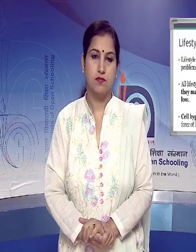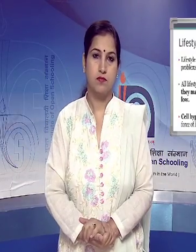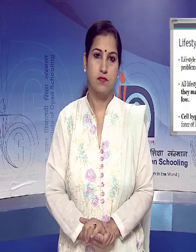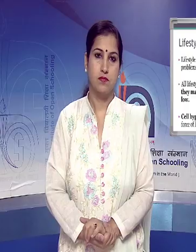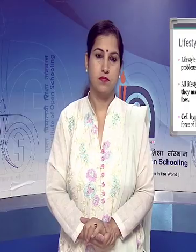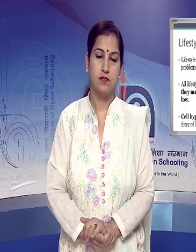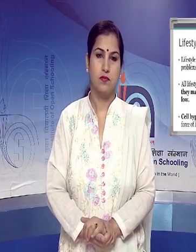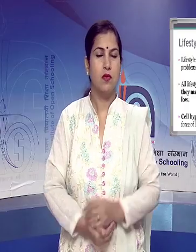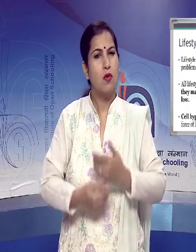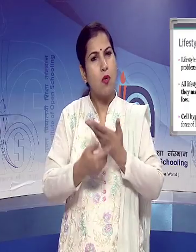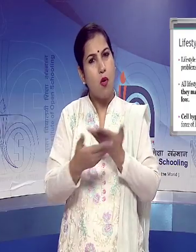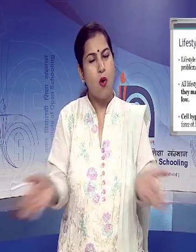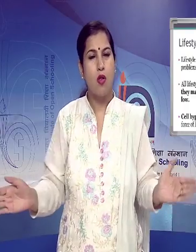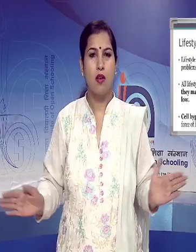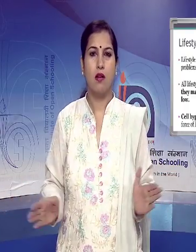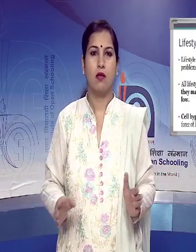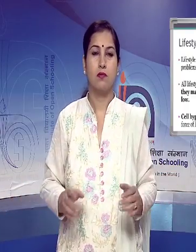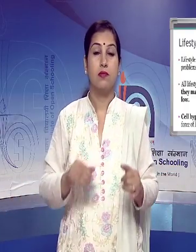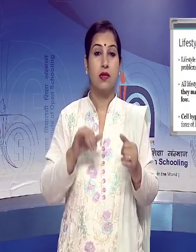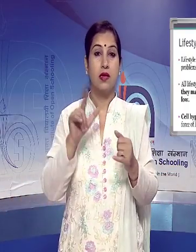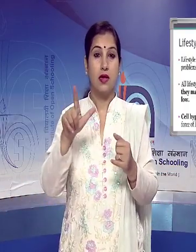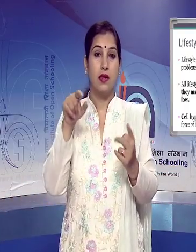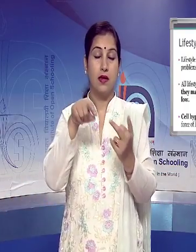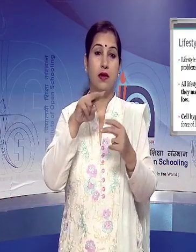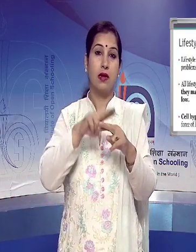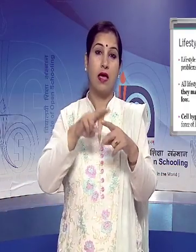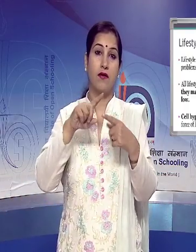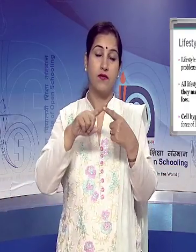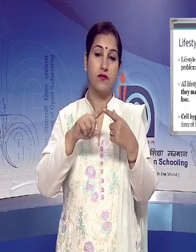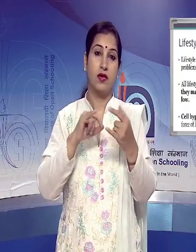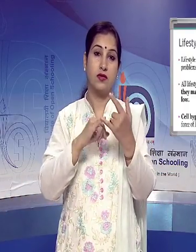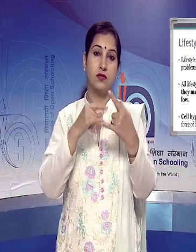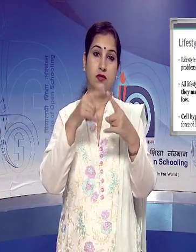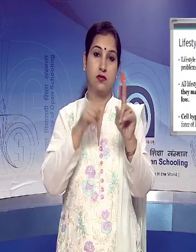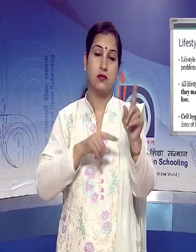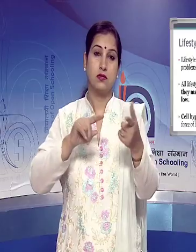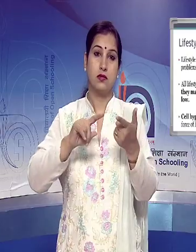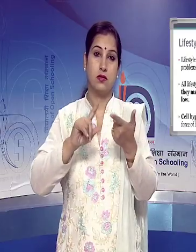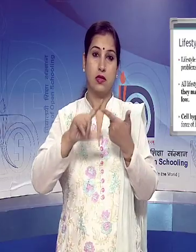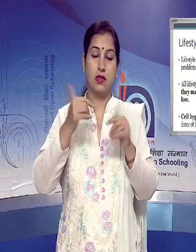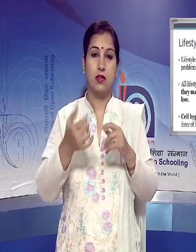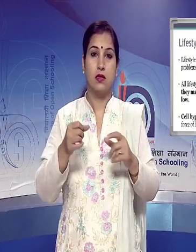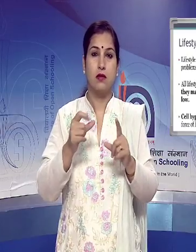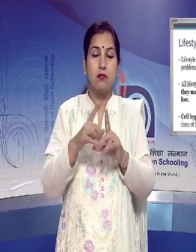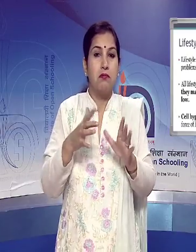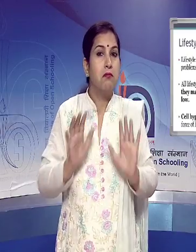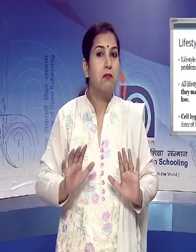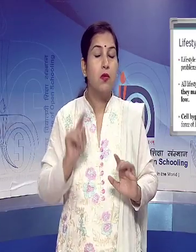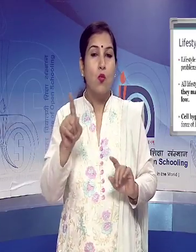All lifestyle risk factors have one common property. They make breathing